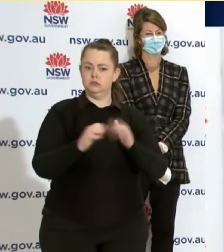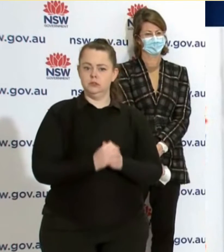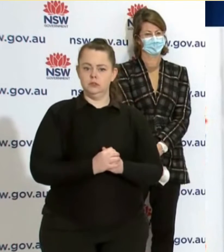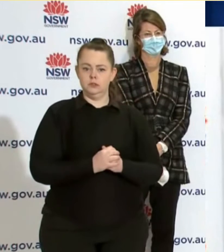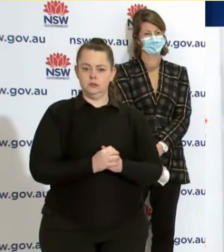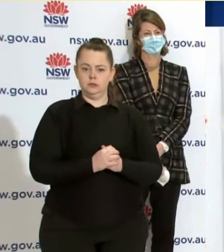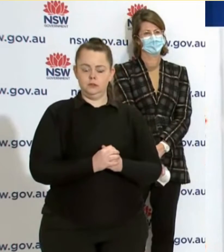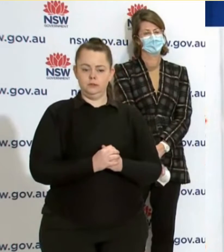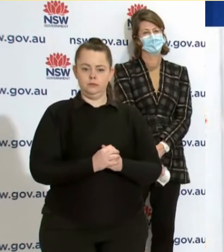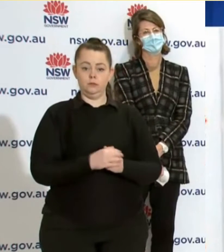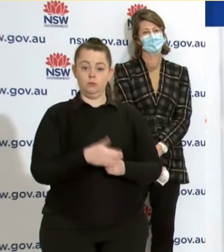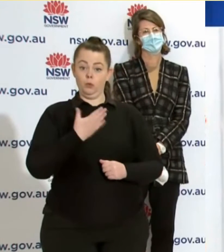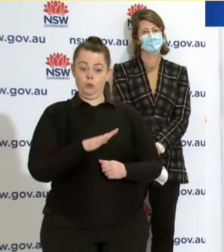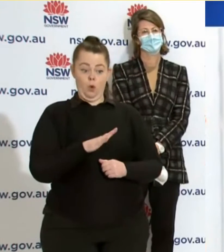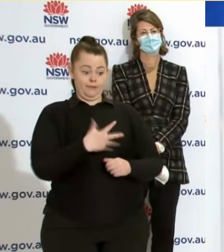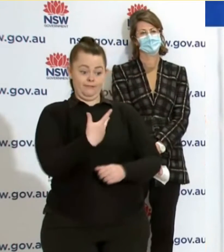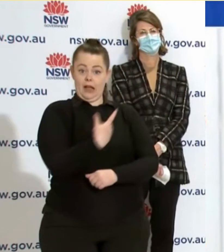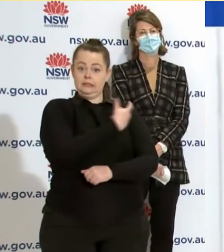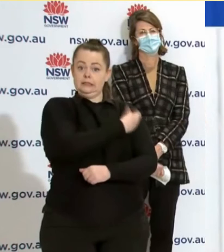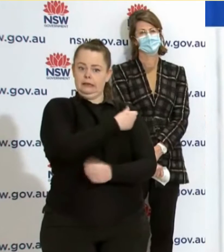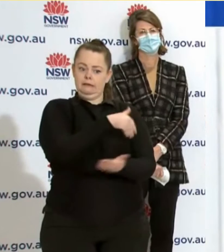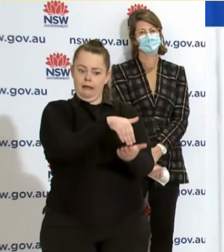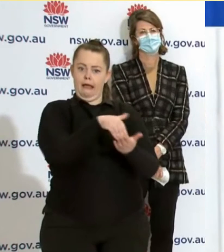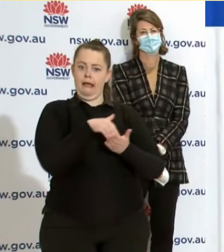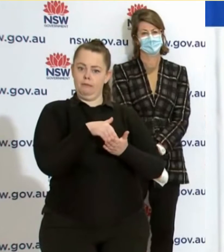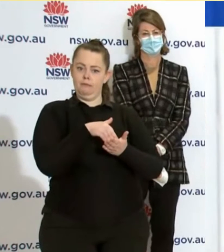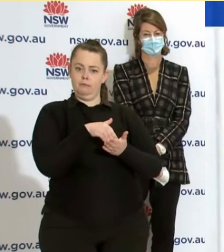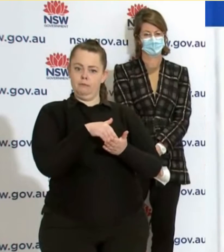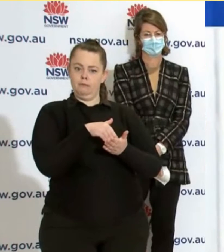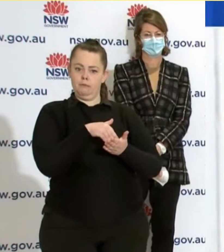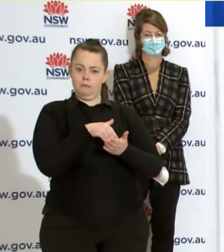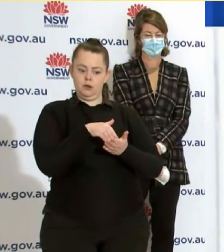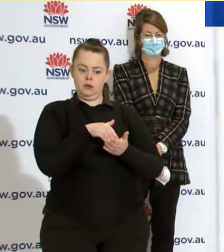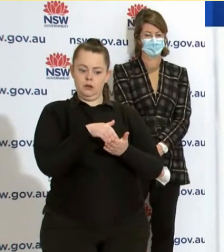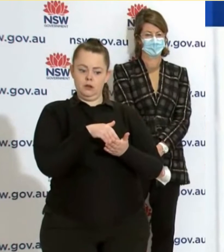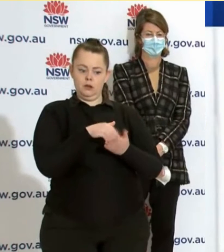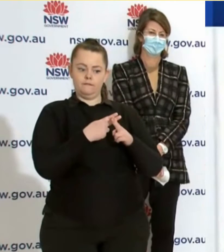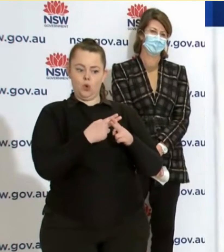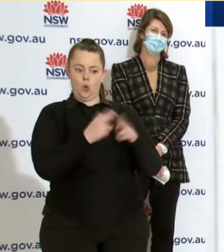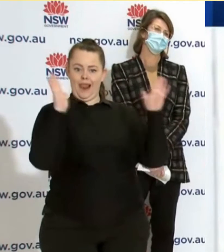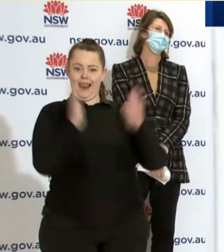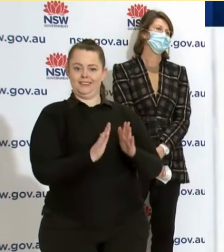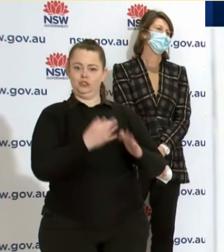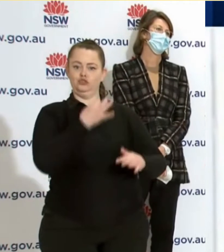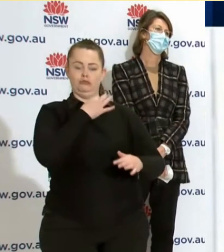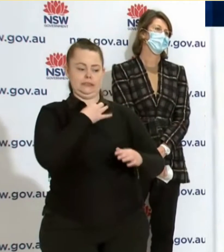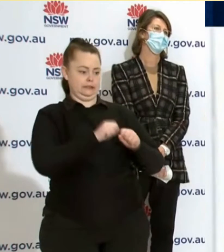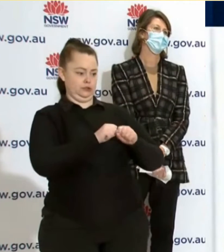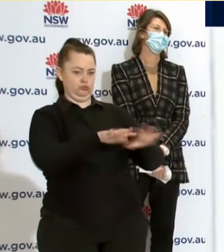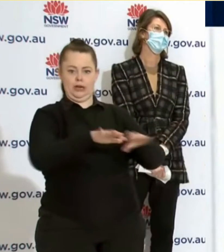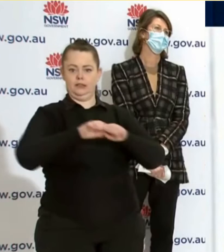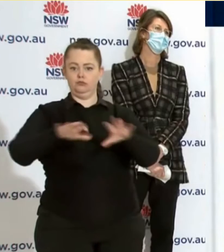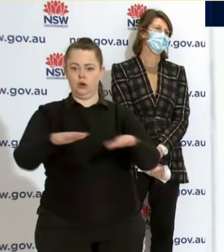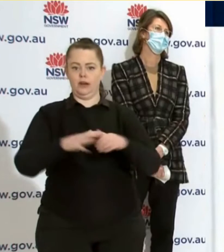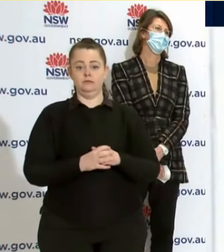use vaccination as an additional tool to reduce the R effective. So reduce the fact that everyone at the moment